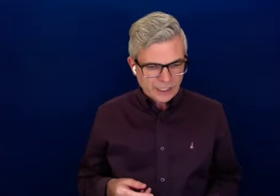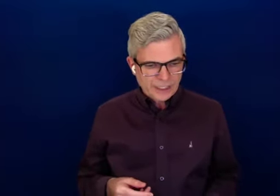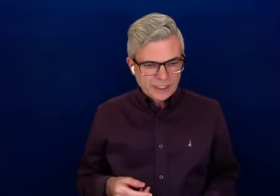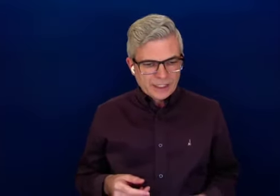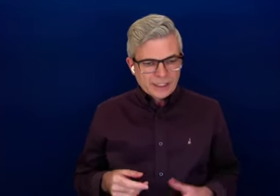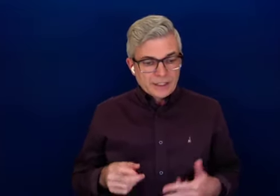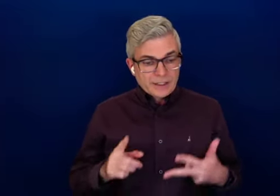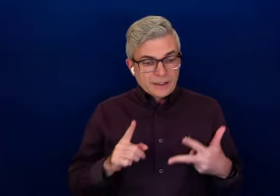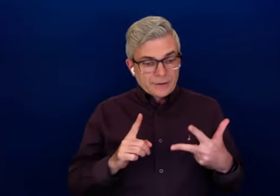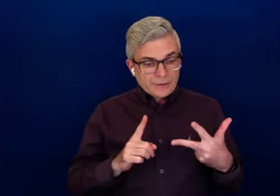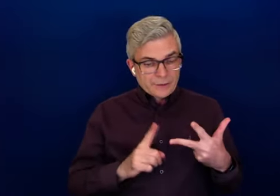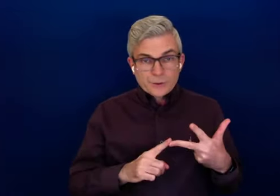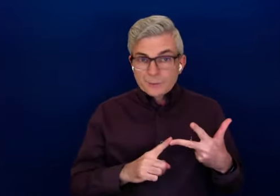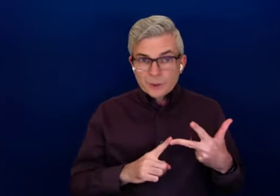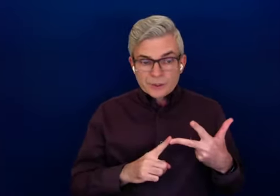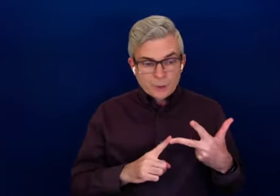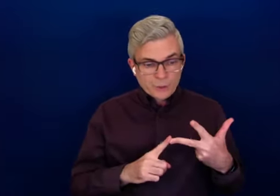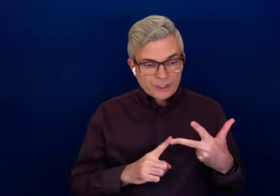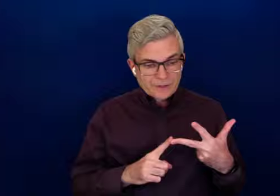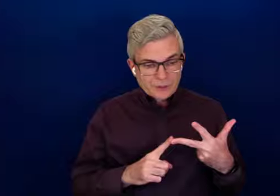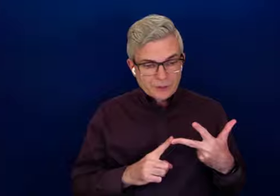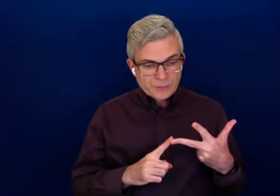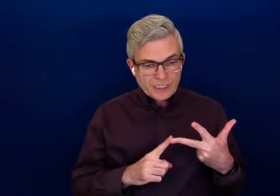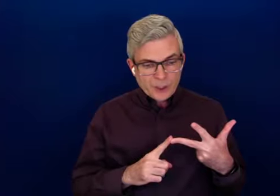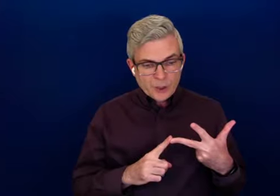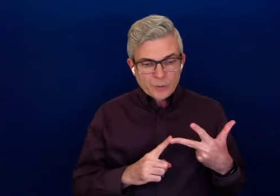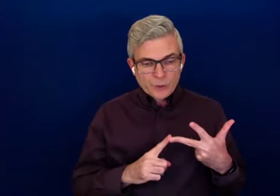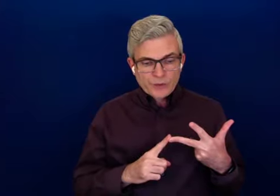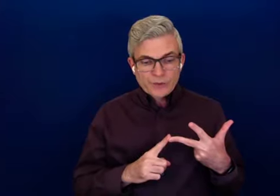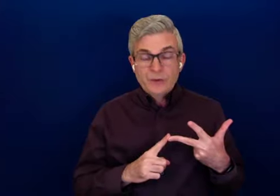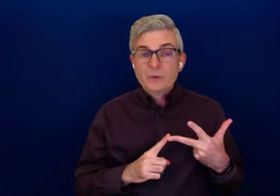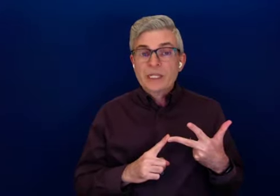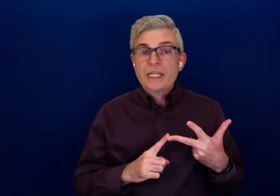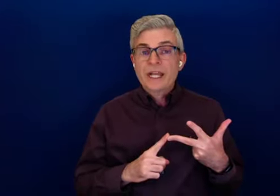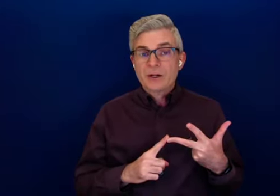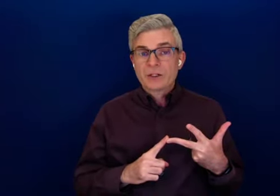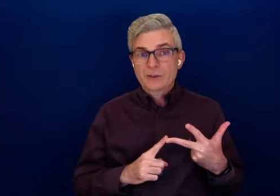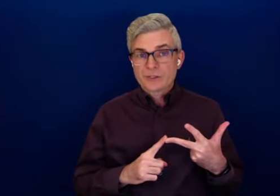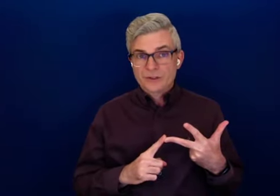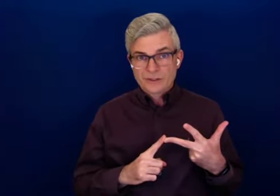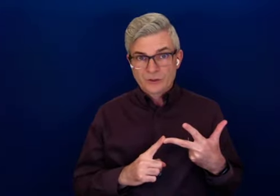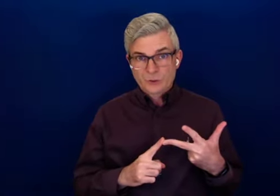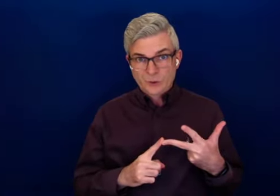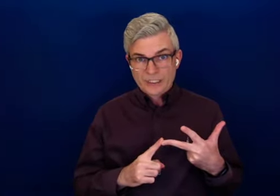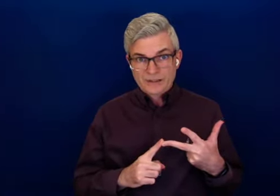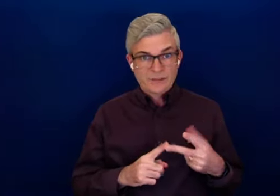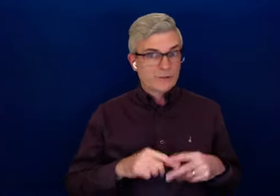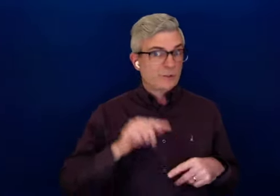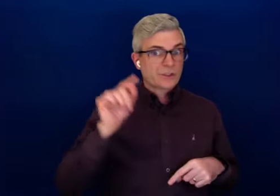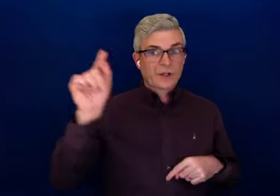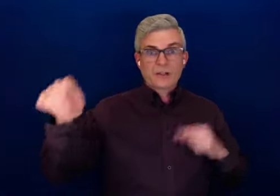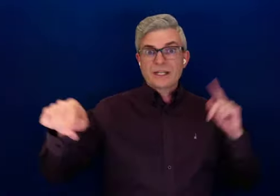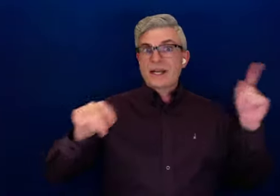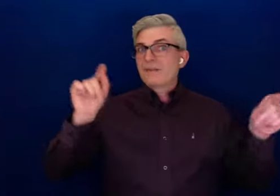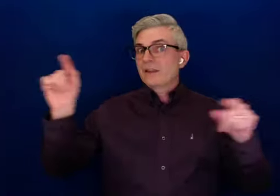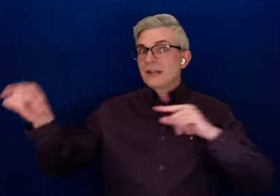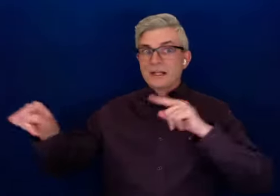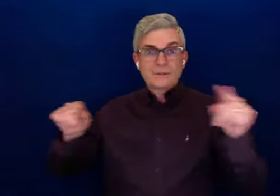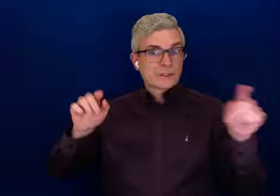Okay, third bullet point, there should be no more than three characters in the story. If you start to have a lot of